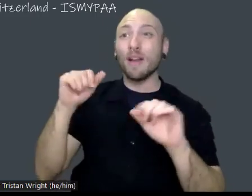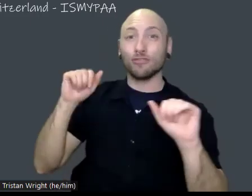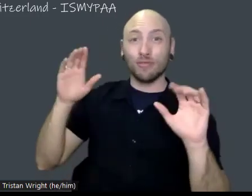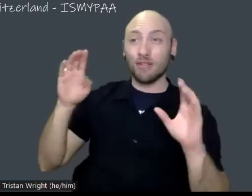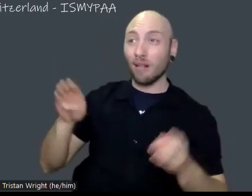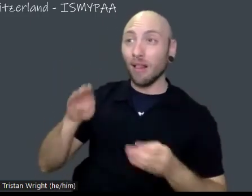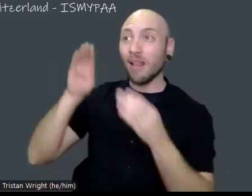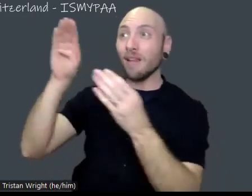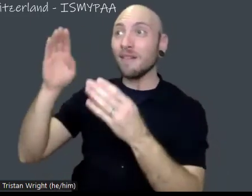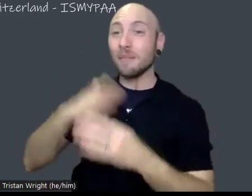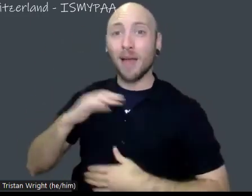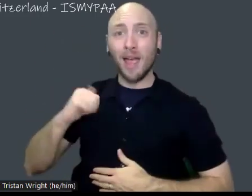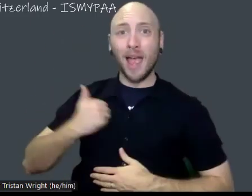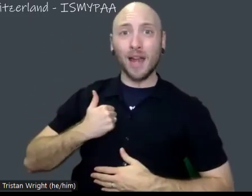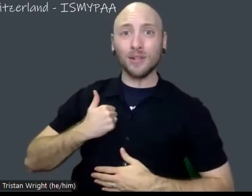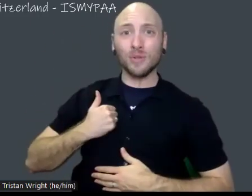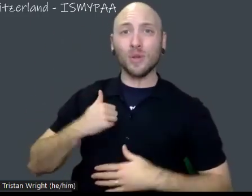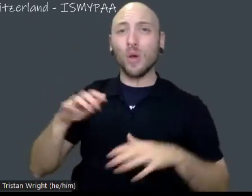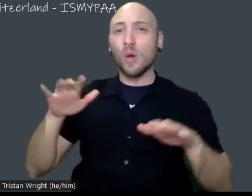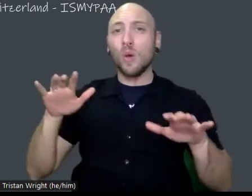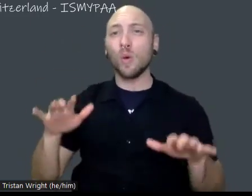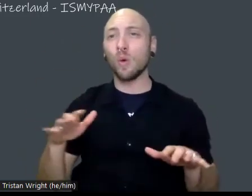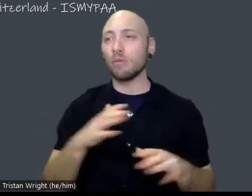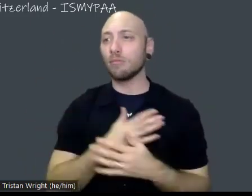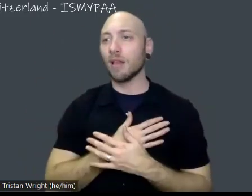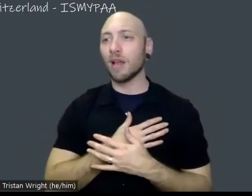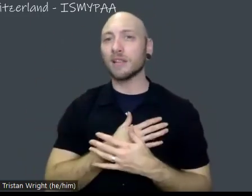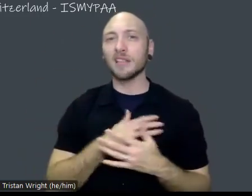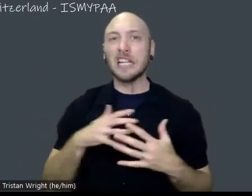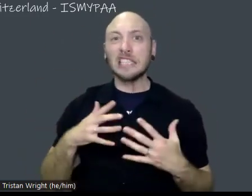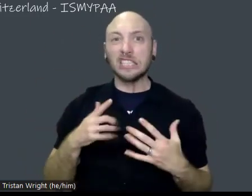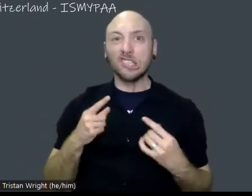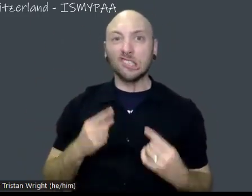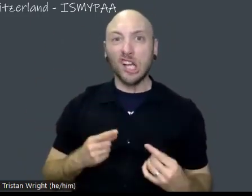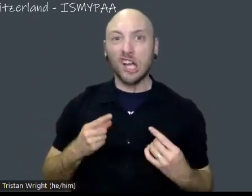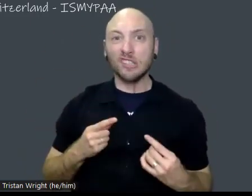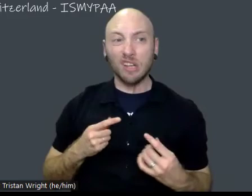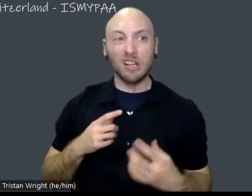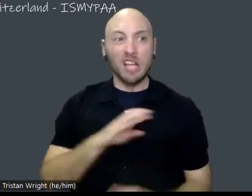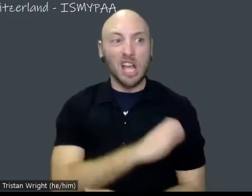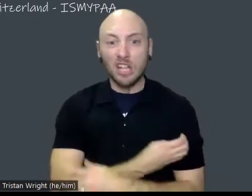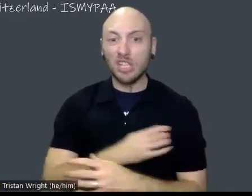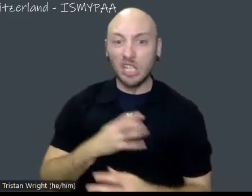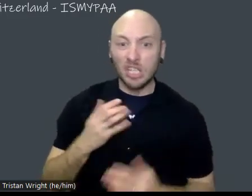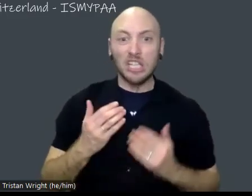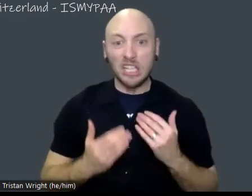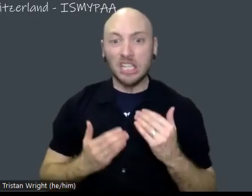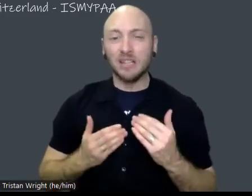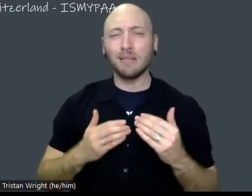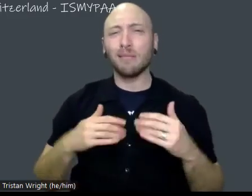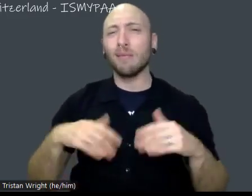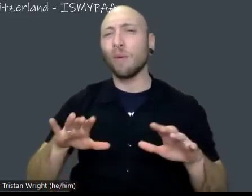surrender. I don't have to struggle to invest energy to make